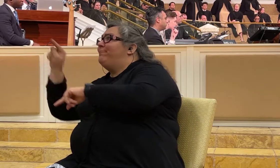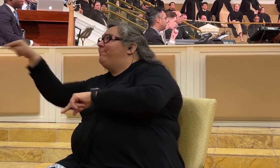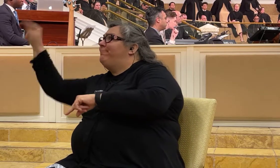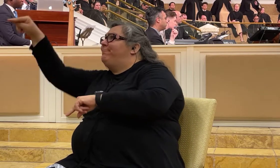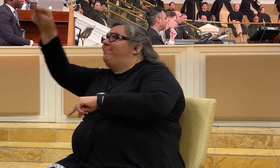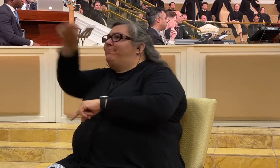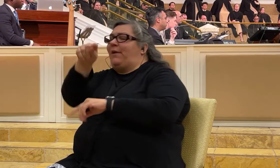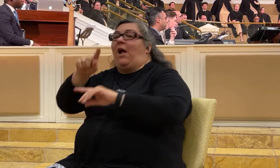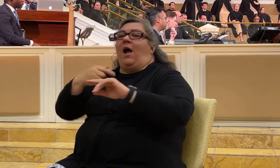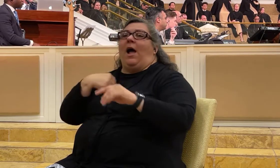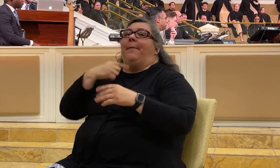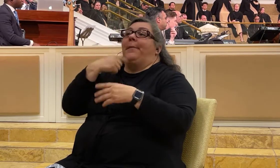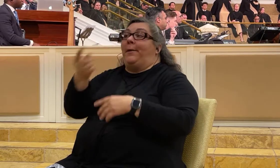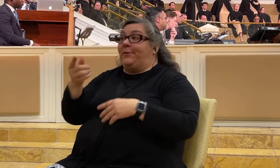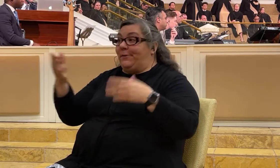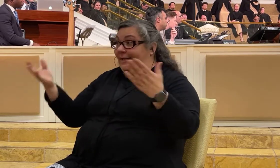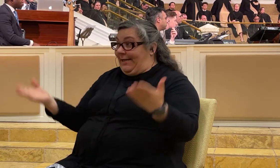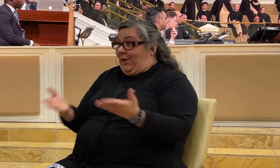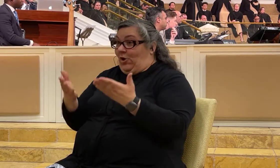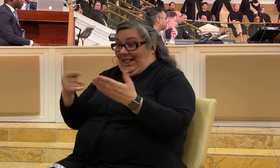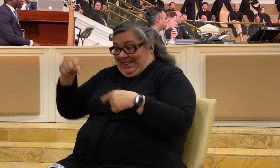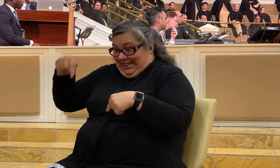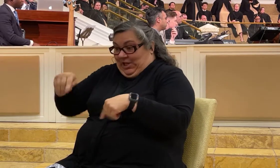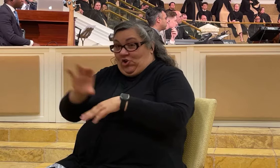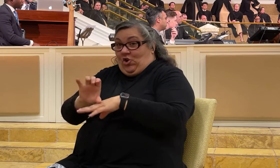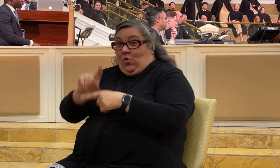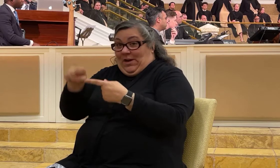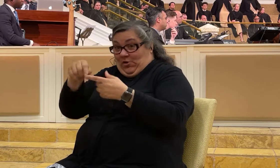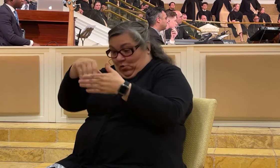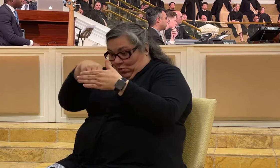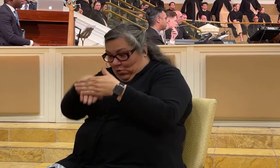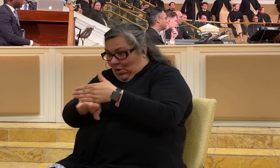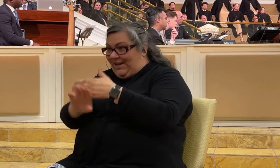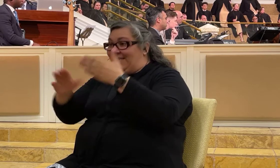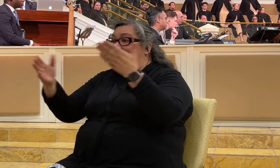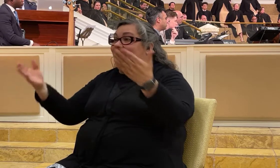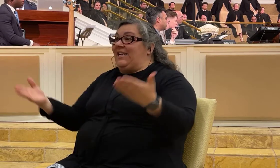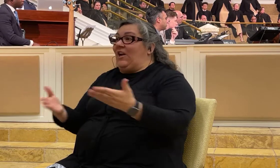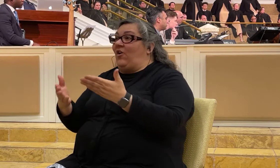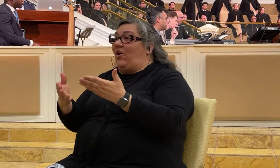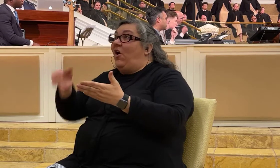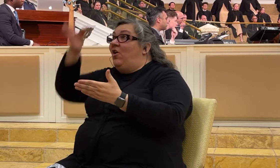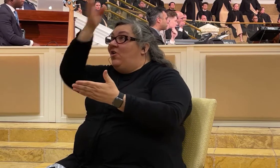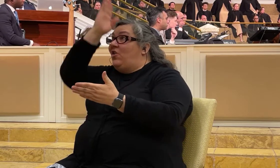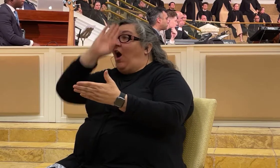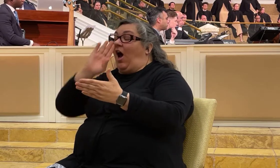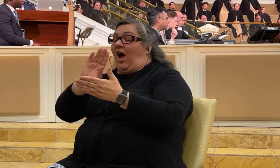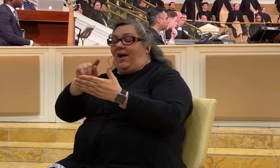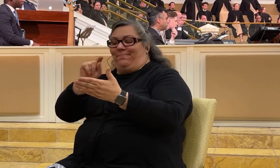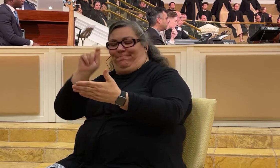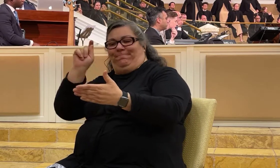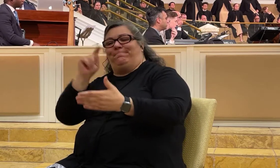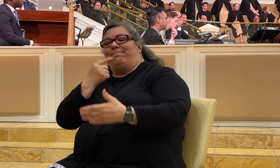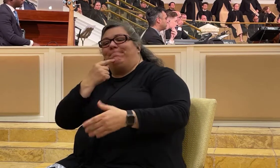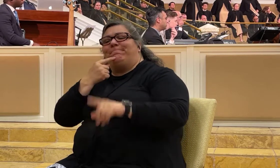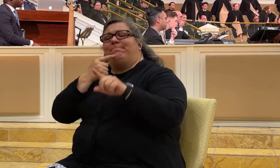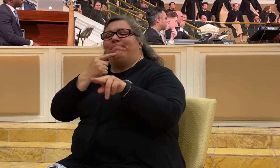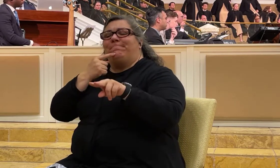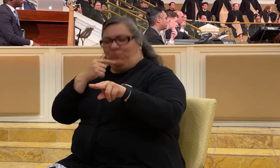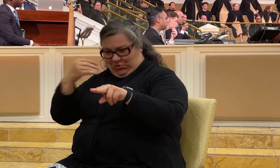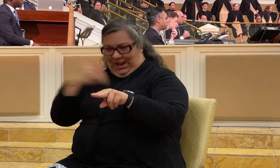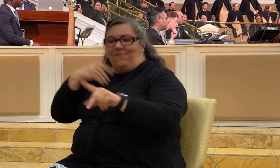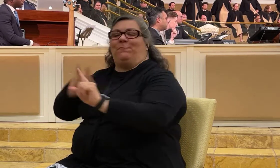of every church, but I'm just telling you about this church. When you came into this church, the finger of God wrote destiny upon you.